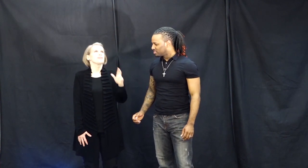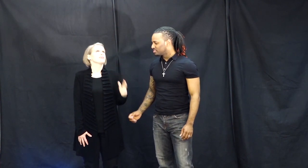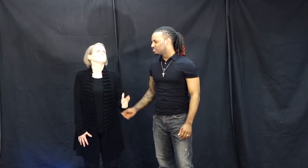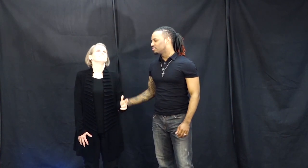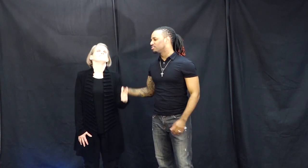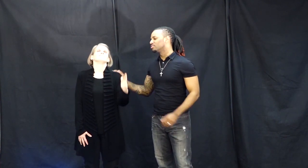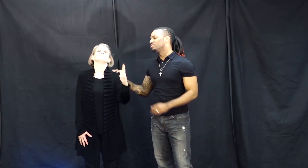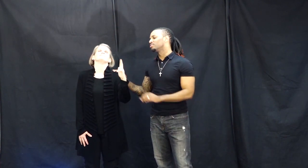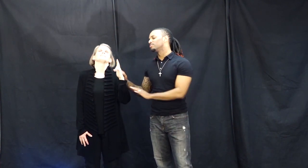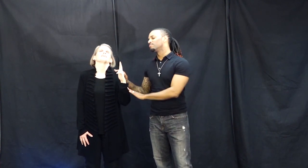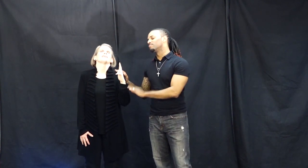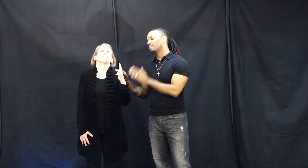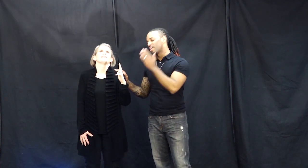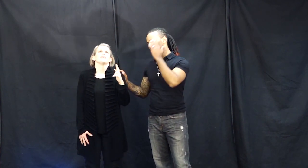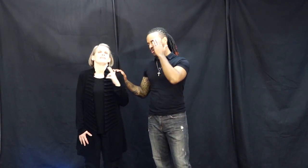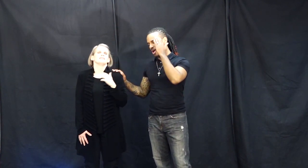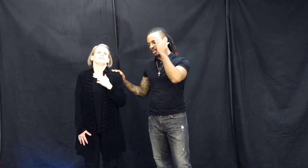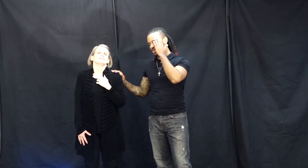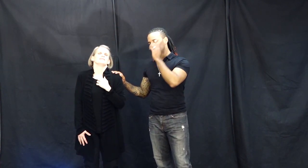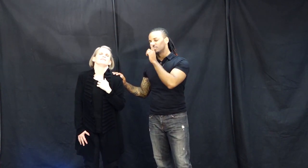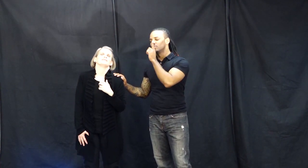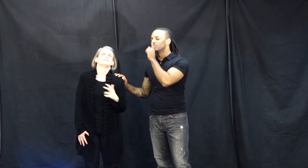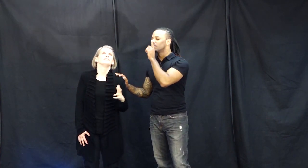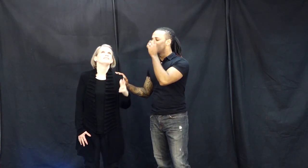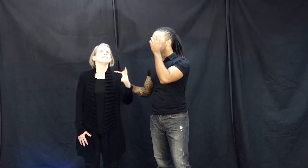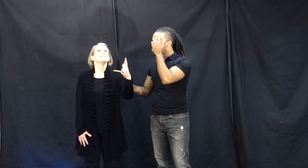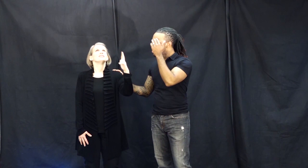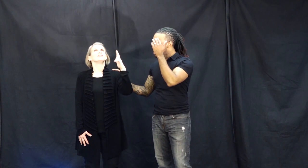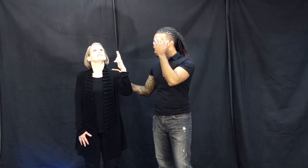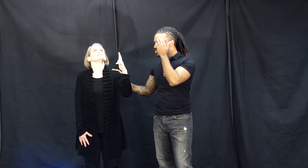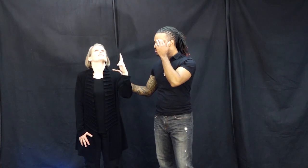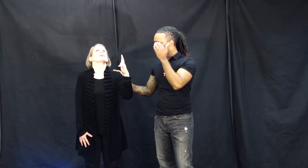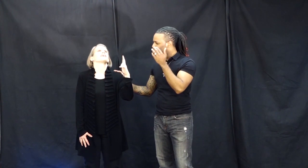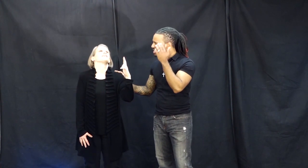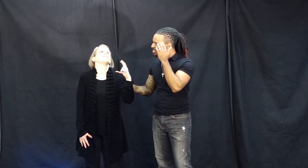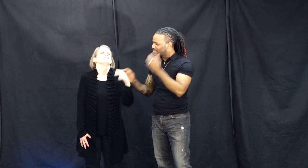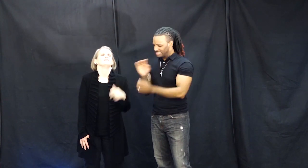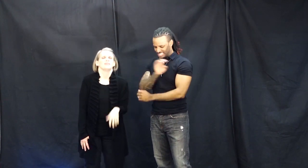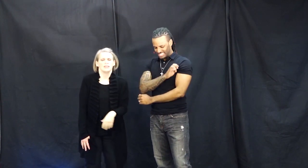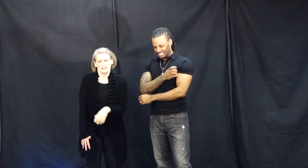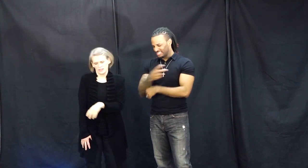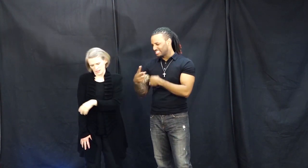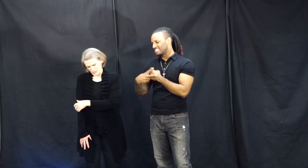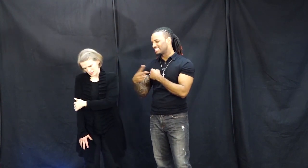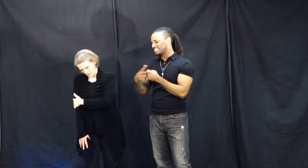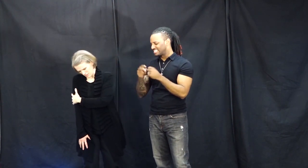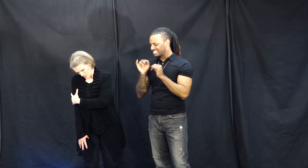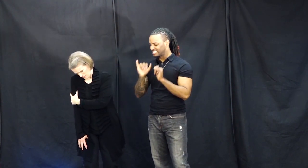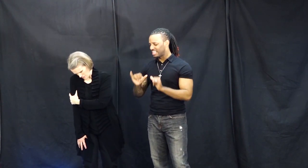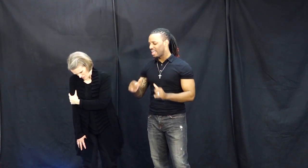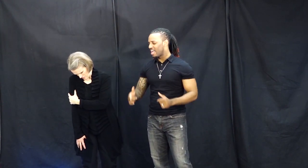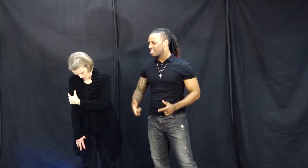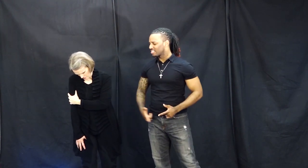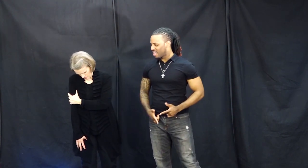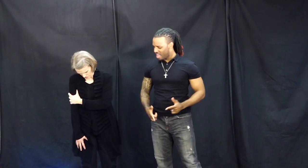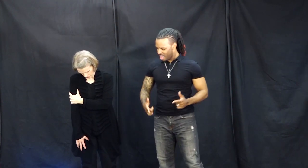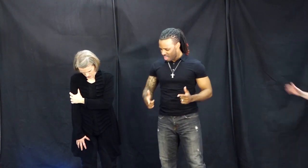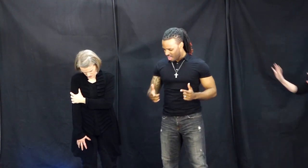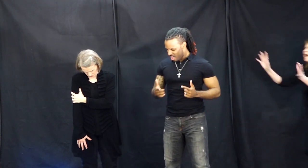aiming for the sky. I know. I was aiming for the sky. I know, save your strength and stay